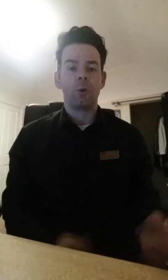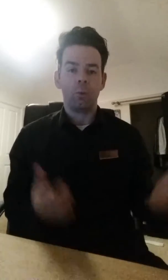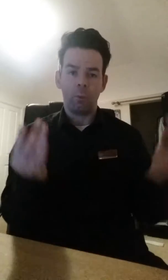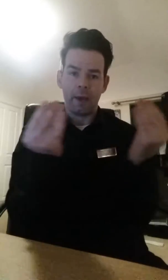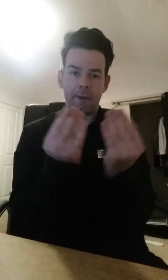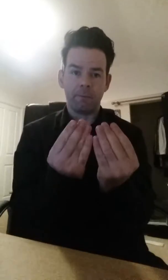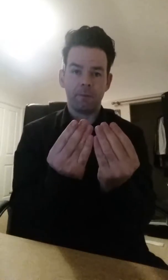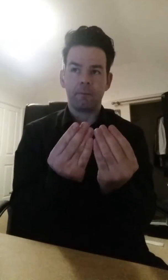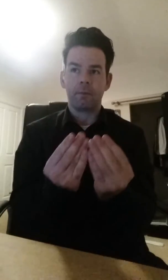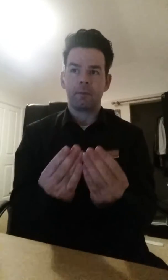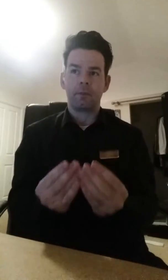with